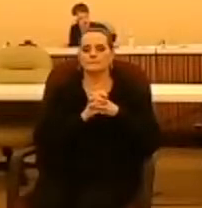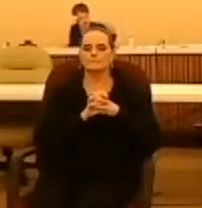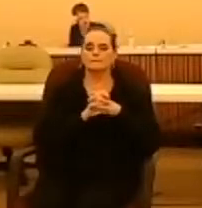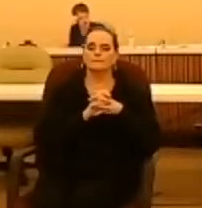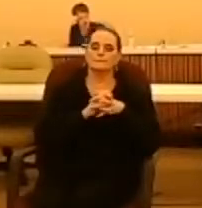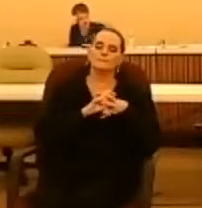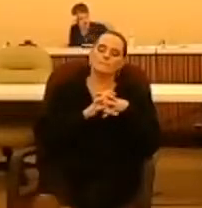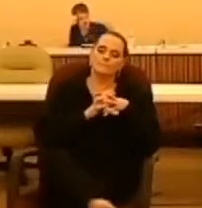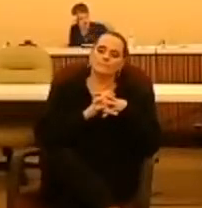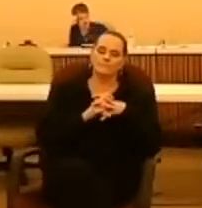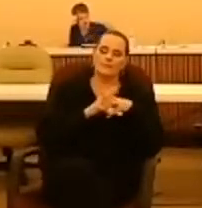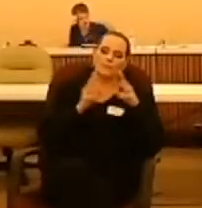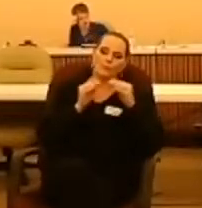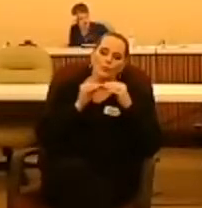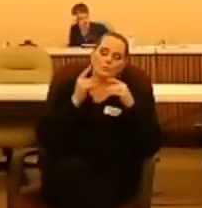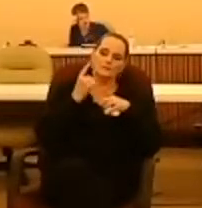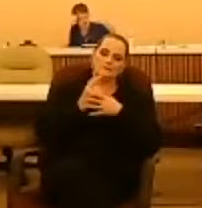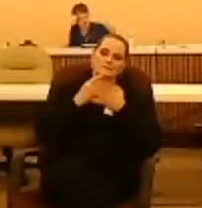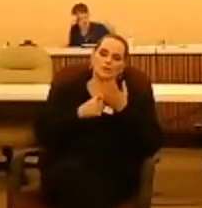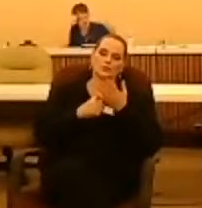Any further discussion?